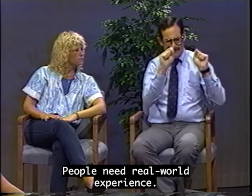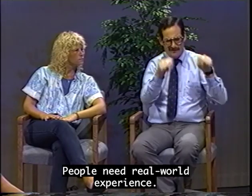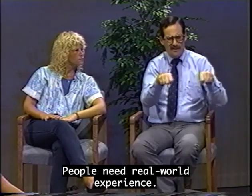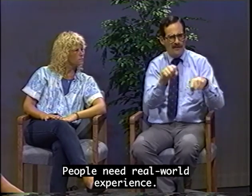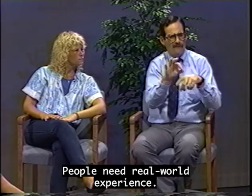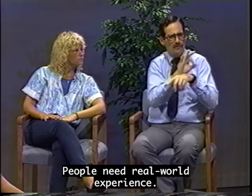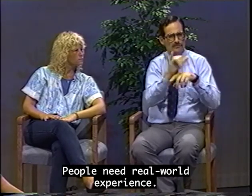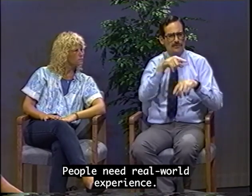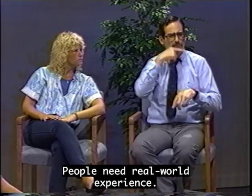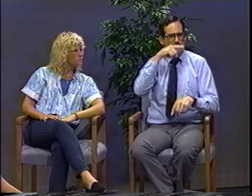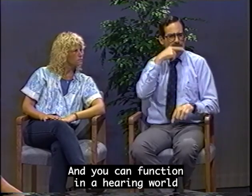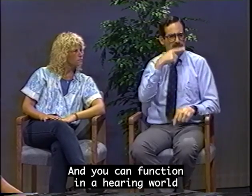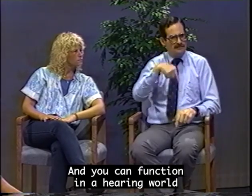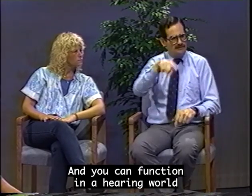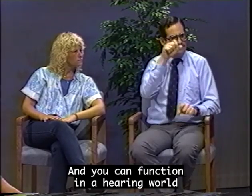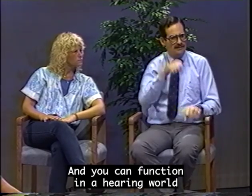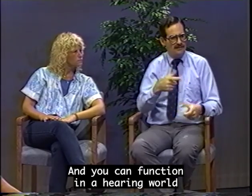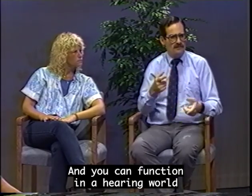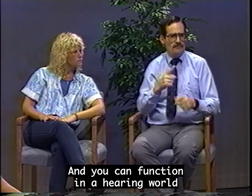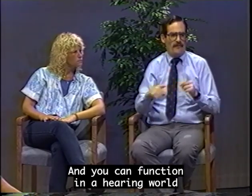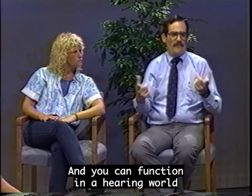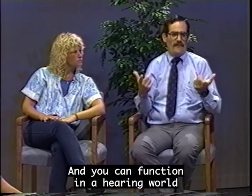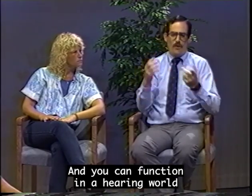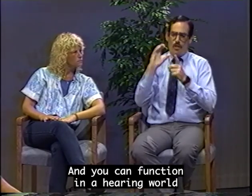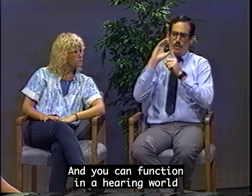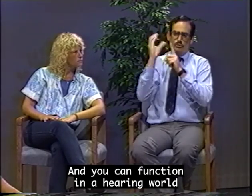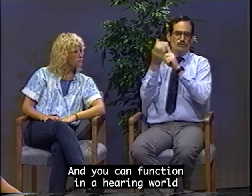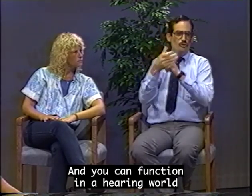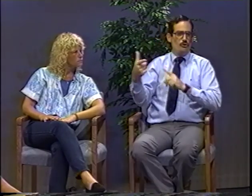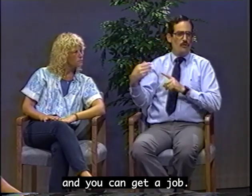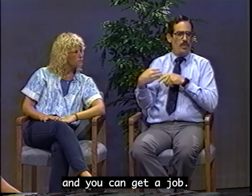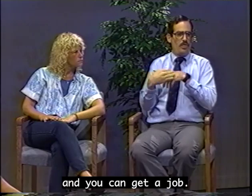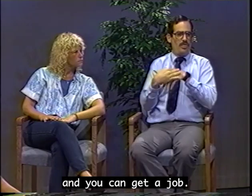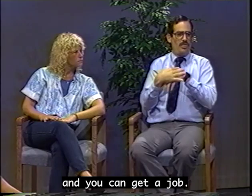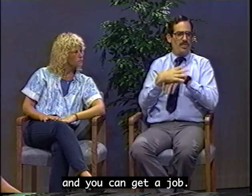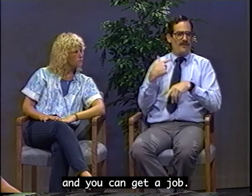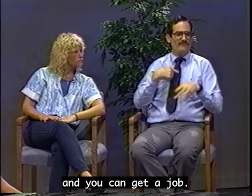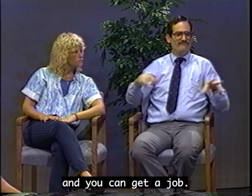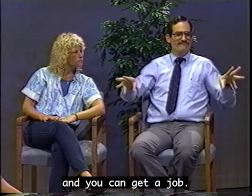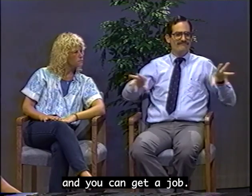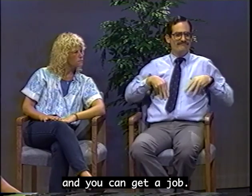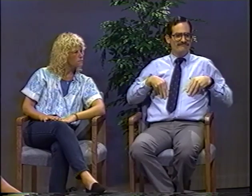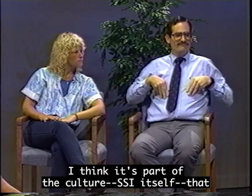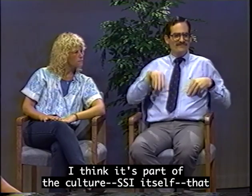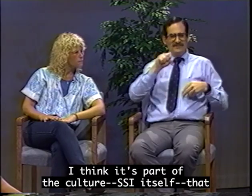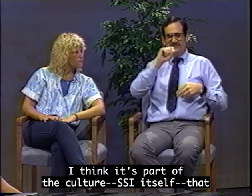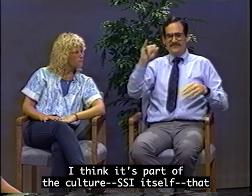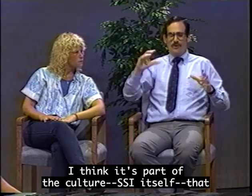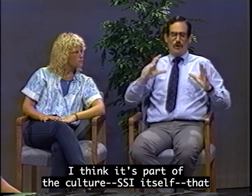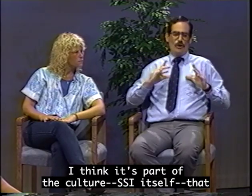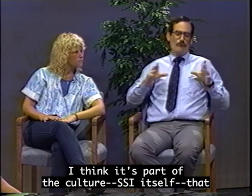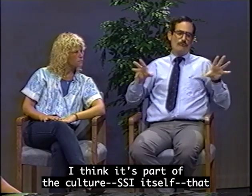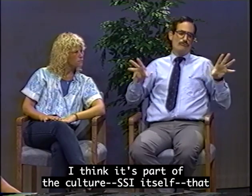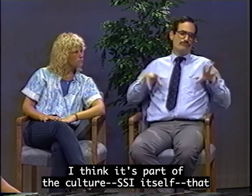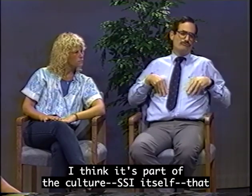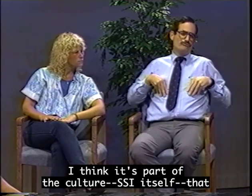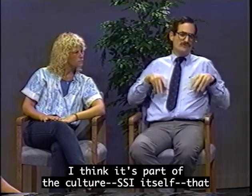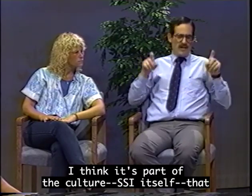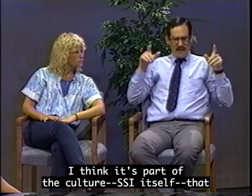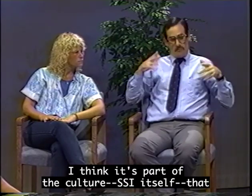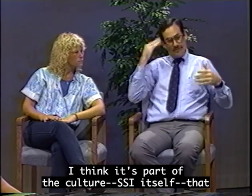need real-world experience, and you can function in a hearing world, and you can get a job. I think it's part of the